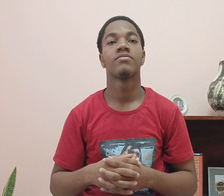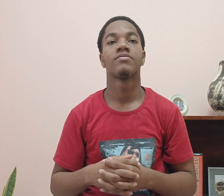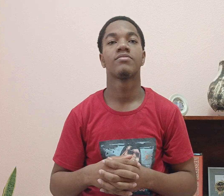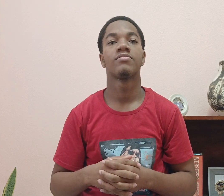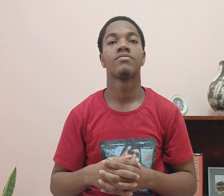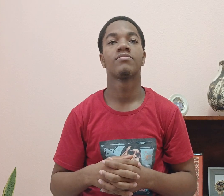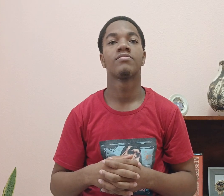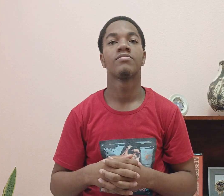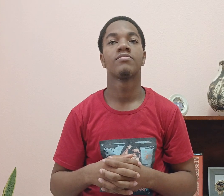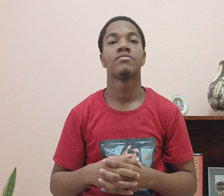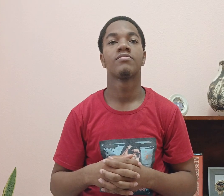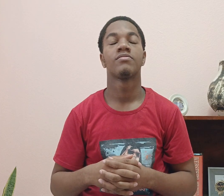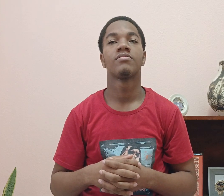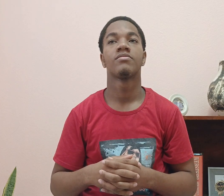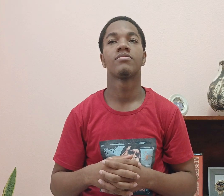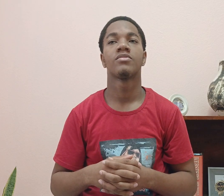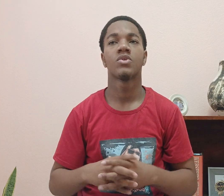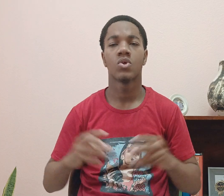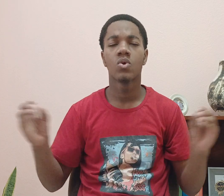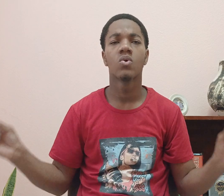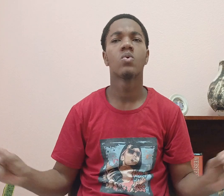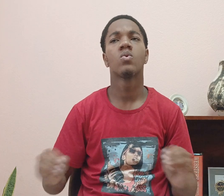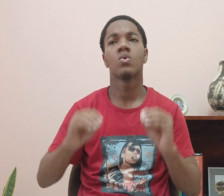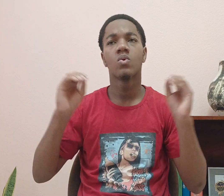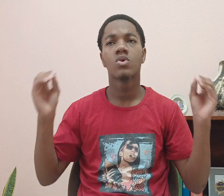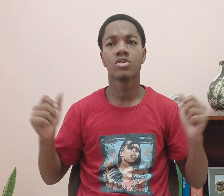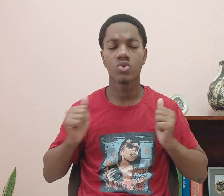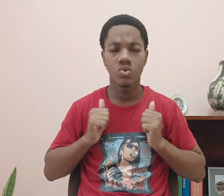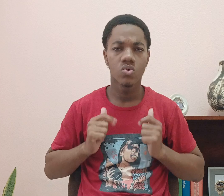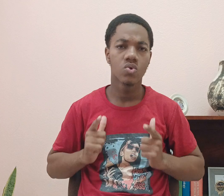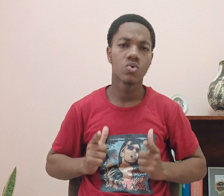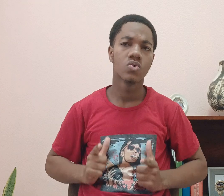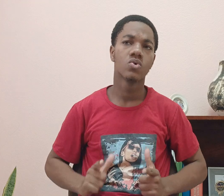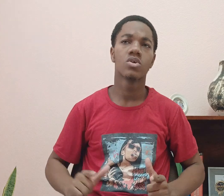O soul, are you weary and troubled?